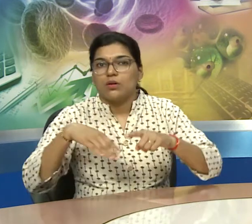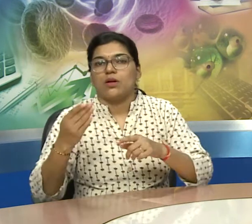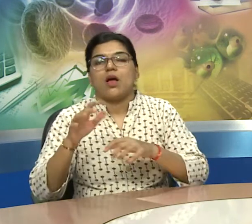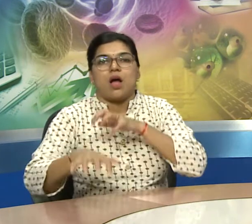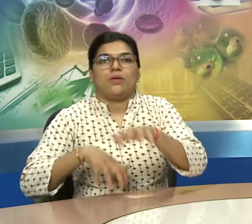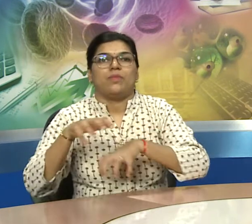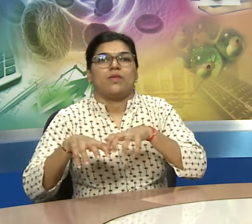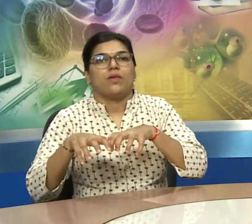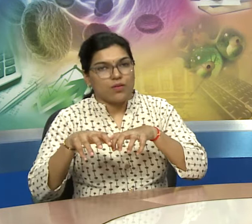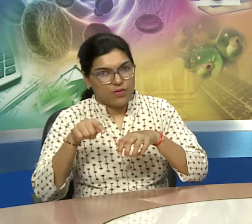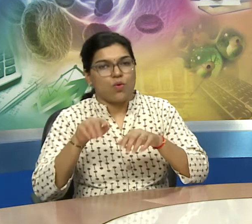So this word